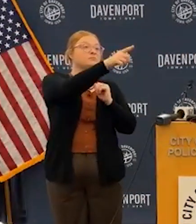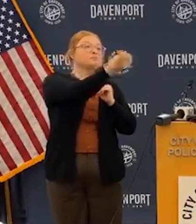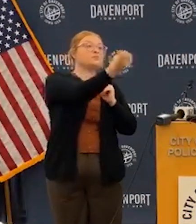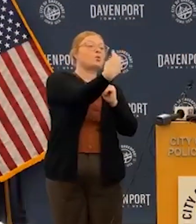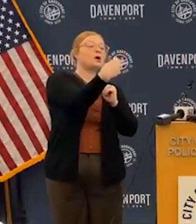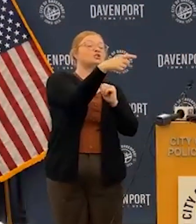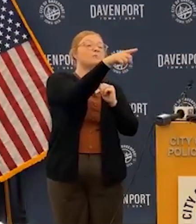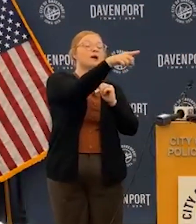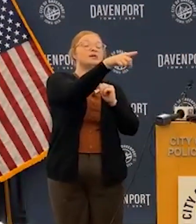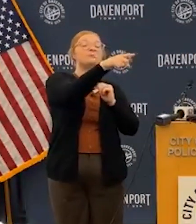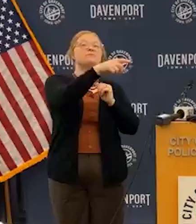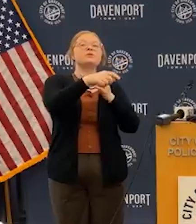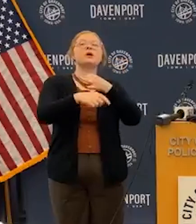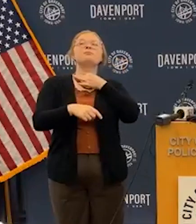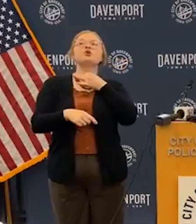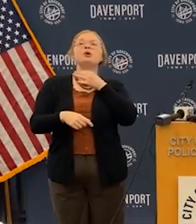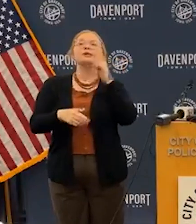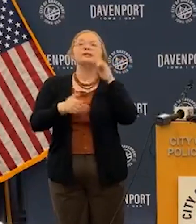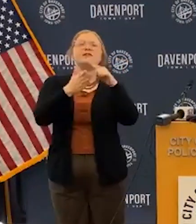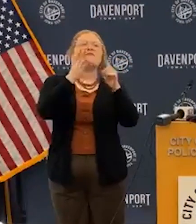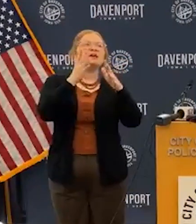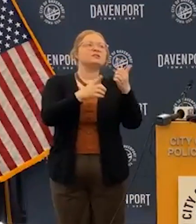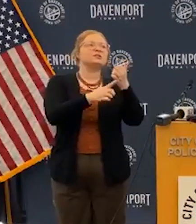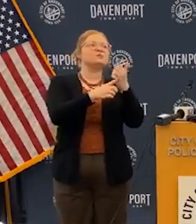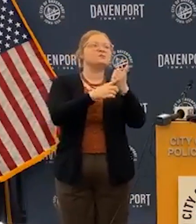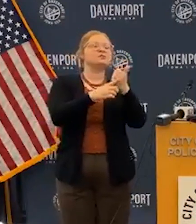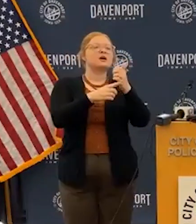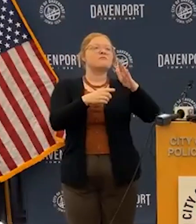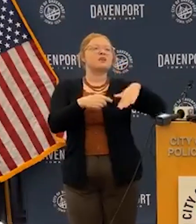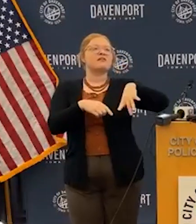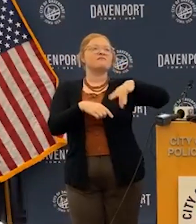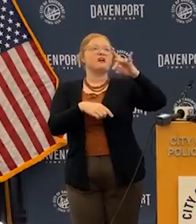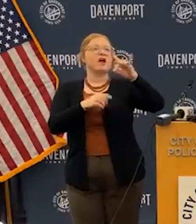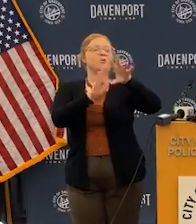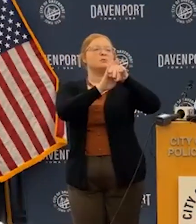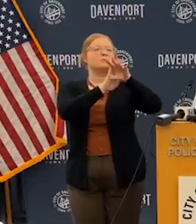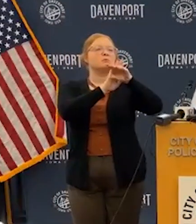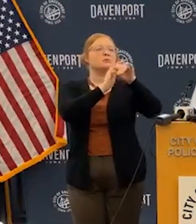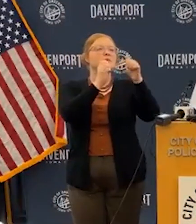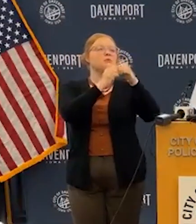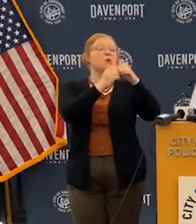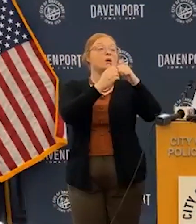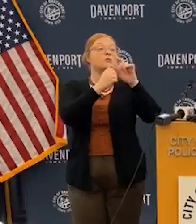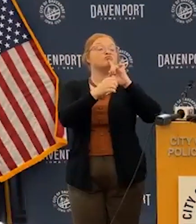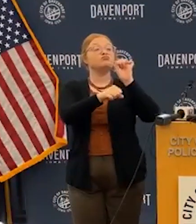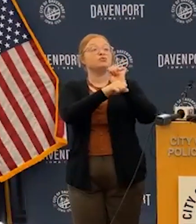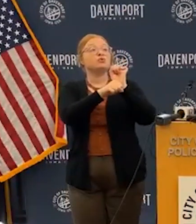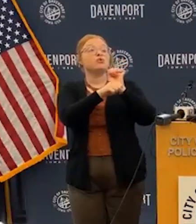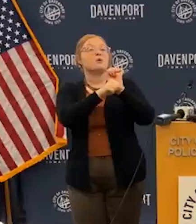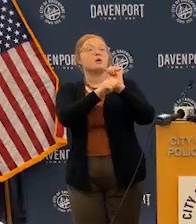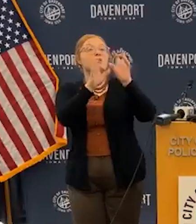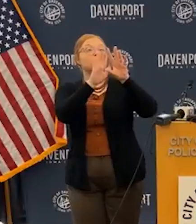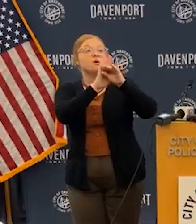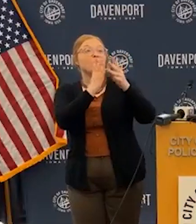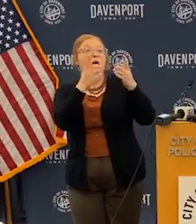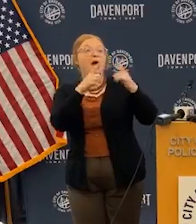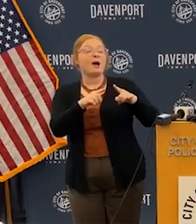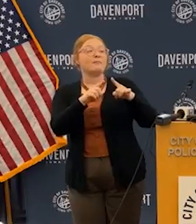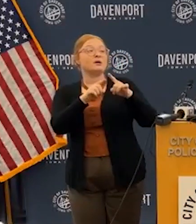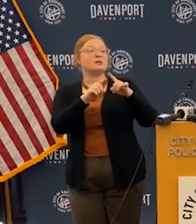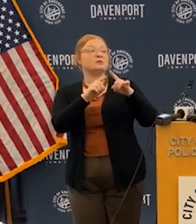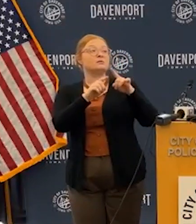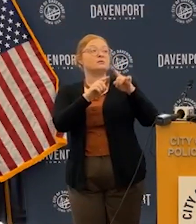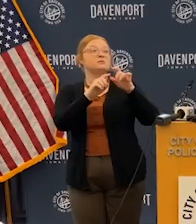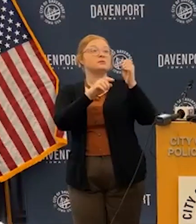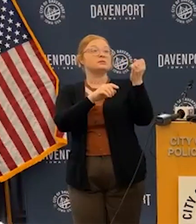Have investigators identified any security cameras in the area that may have footage of what actually happened? And we're going to... I would say keep the questions to the two